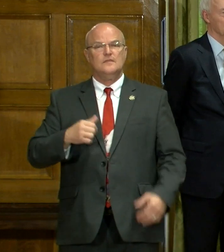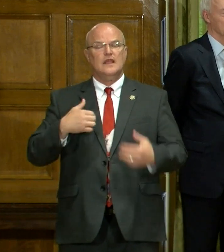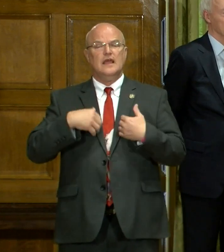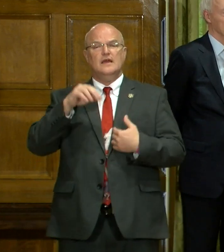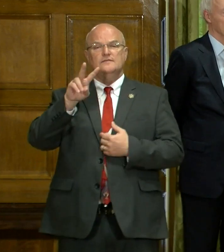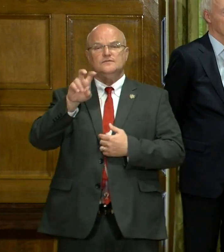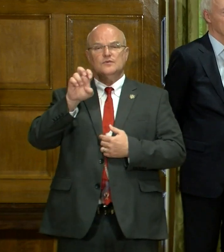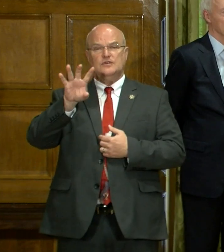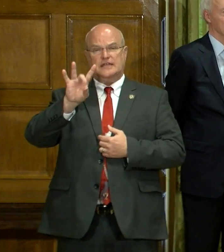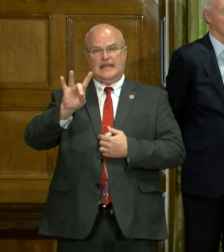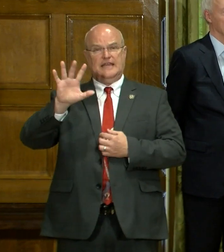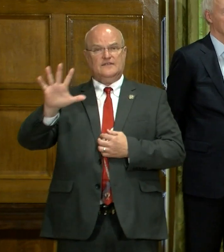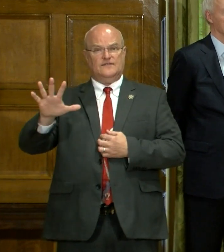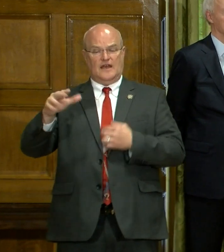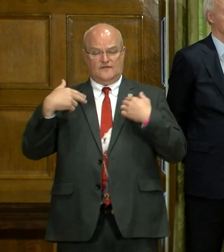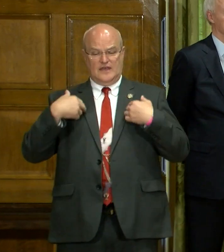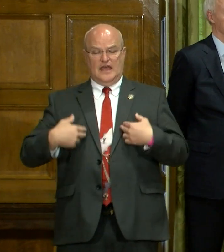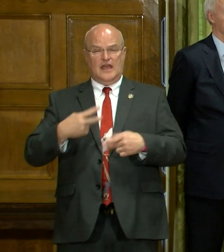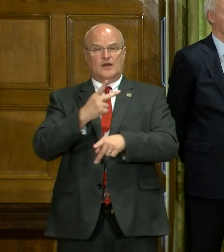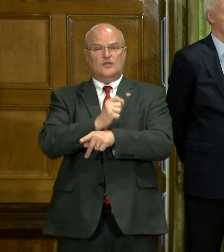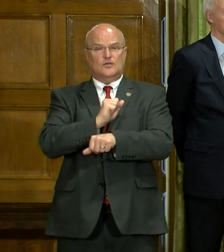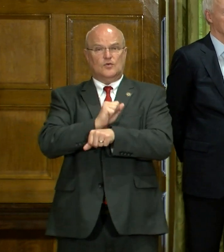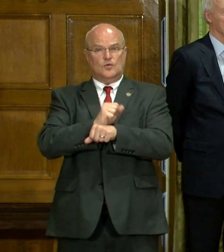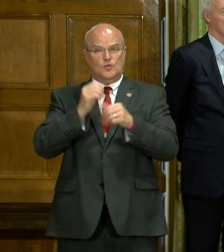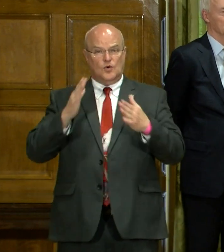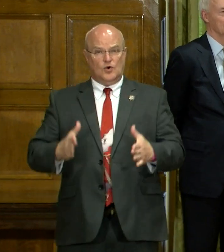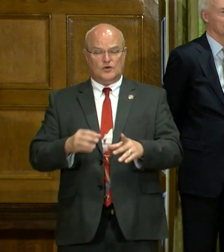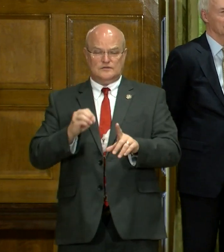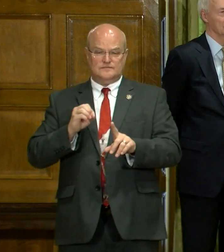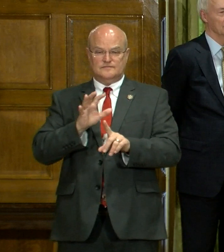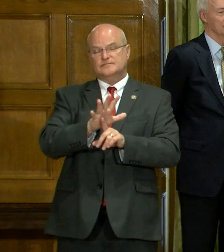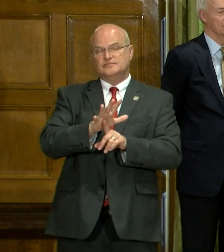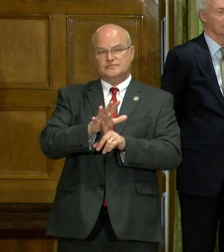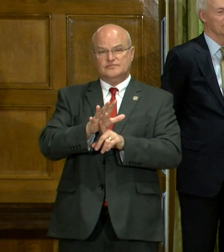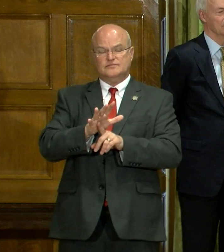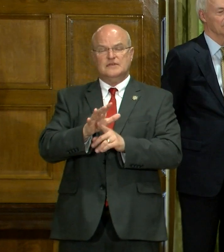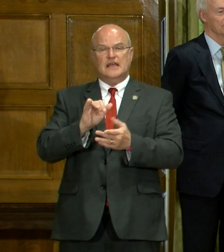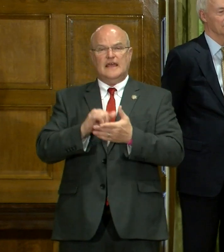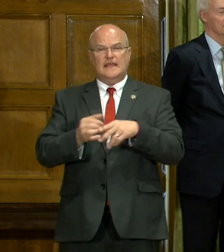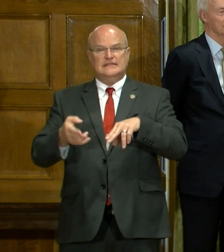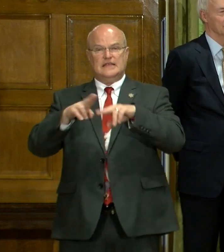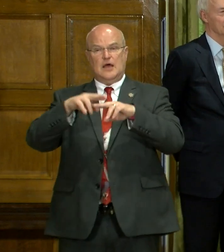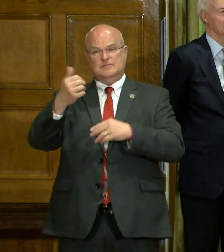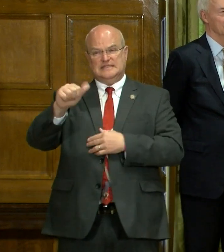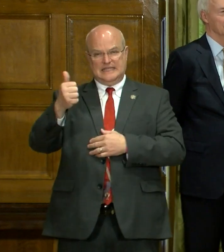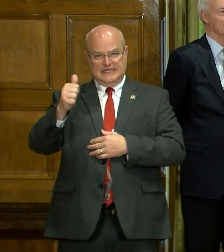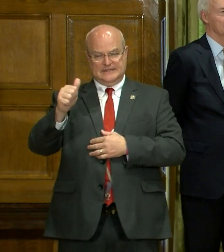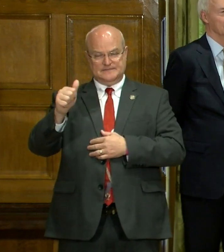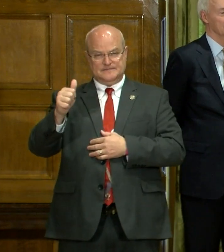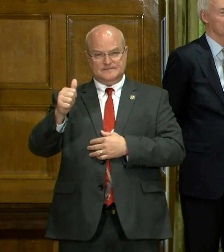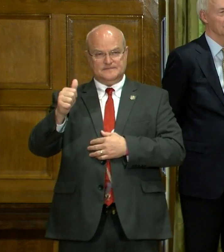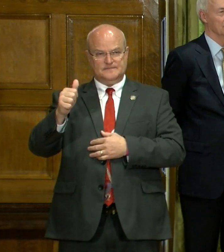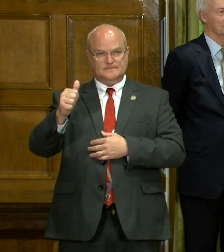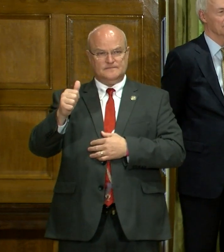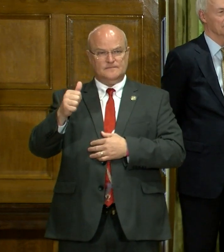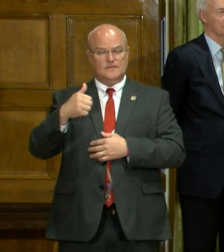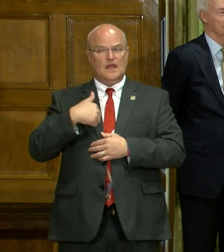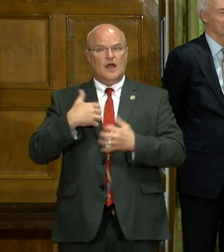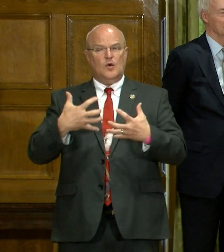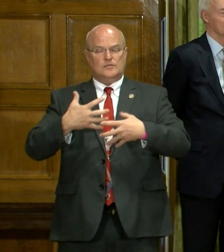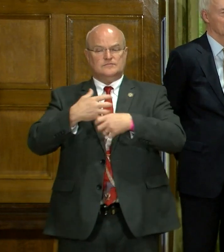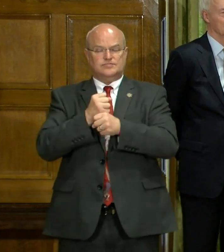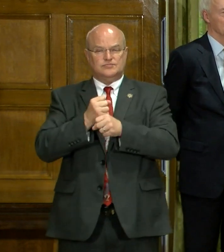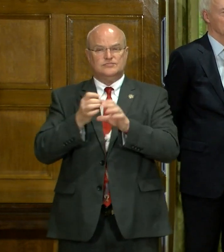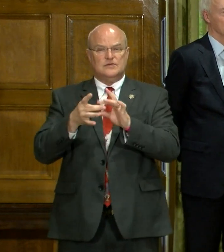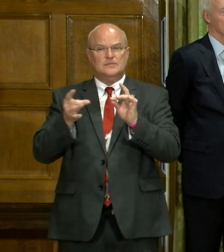have 285 health workers who've been infected, and that's up 10 from yesterday. I want to give a